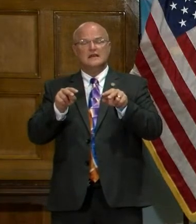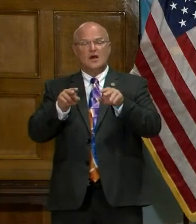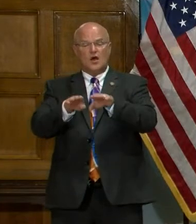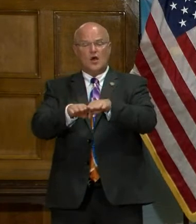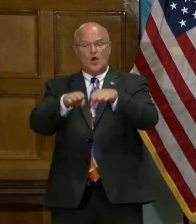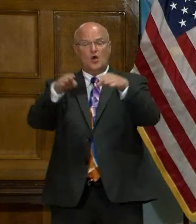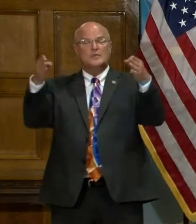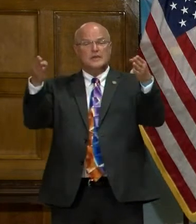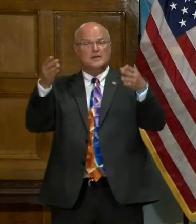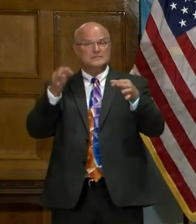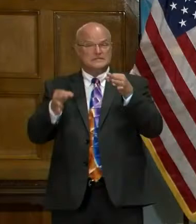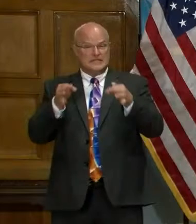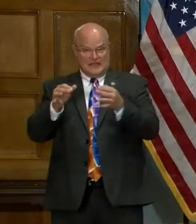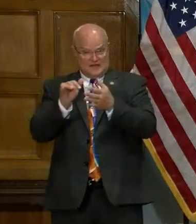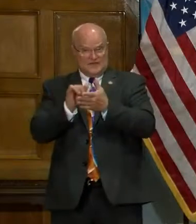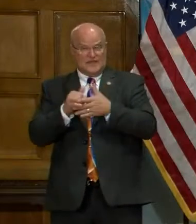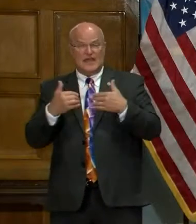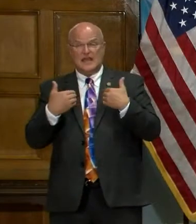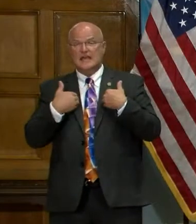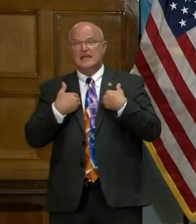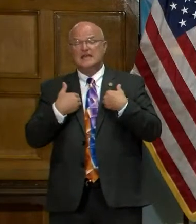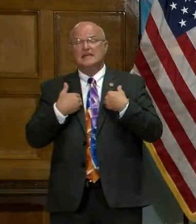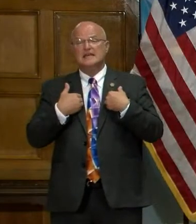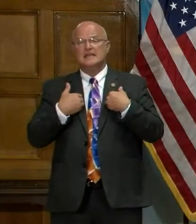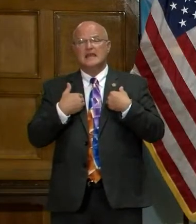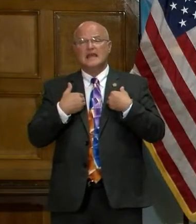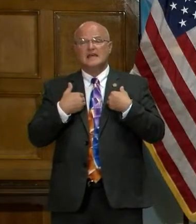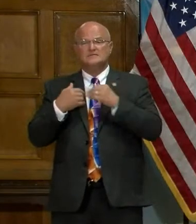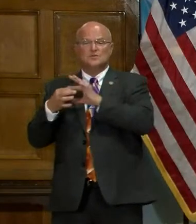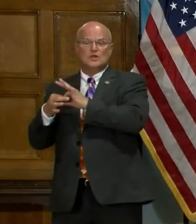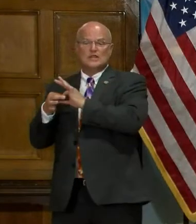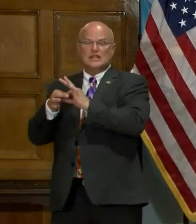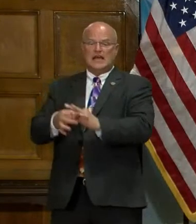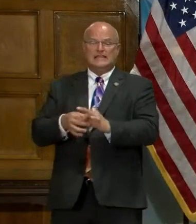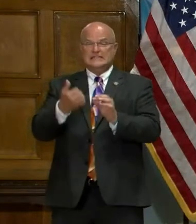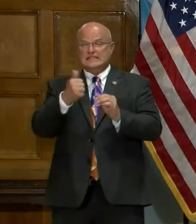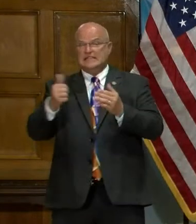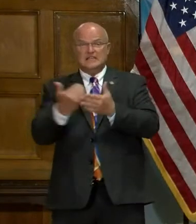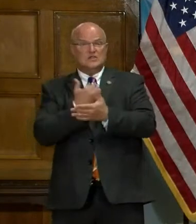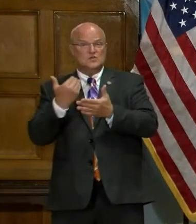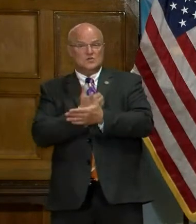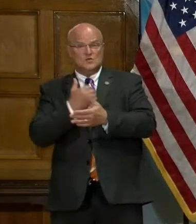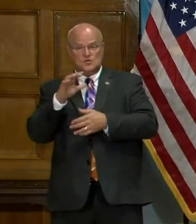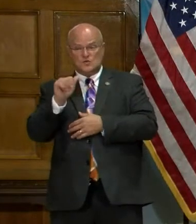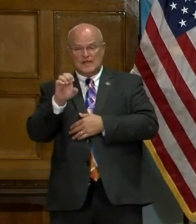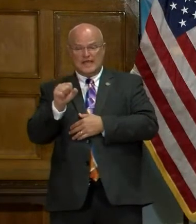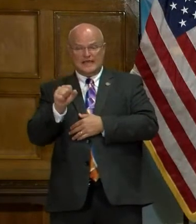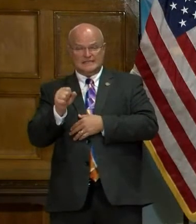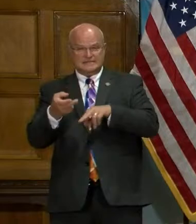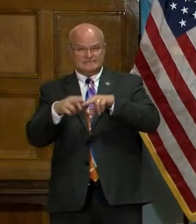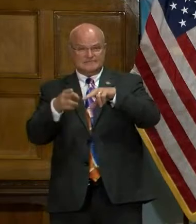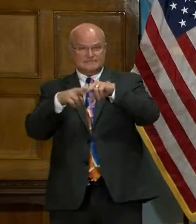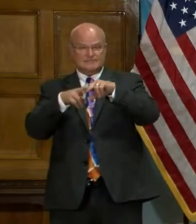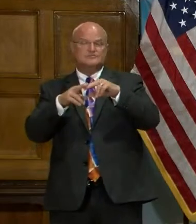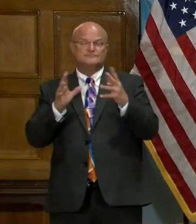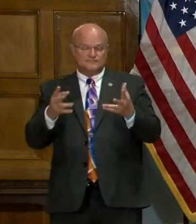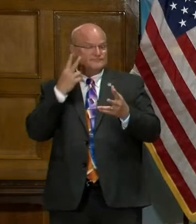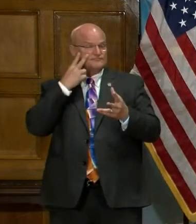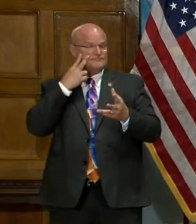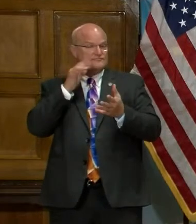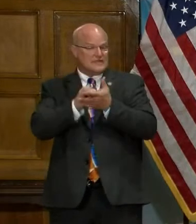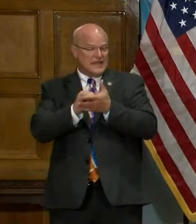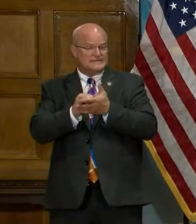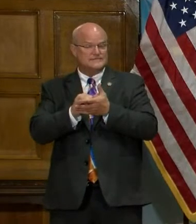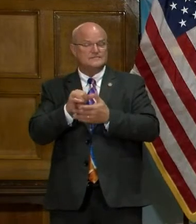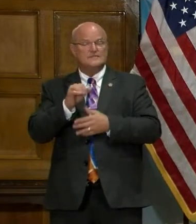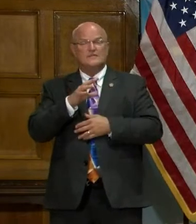of restrictions and whether that has related to any new additional cases and the extent of